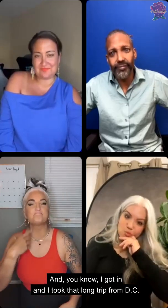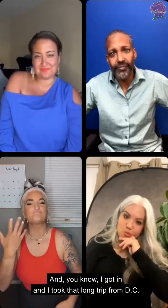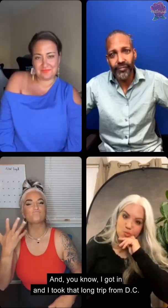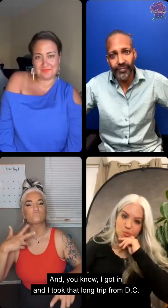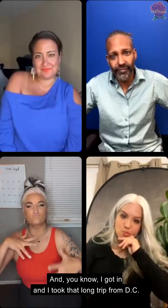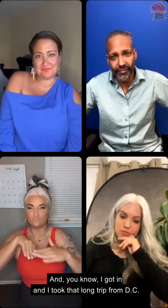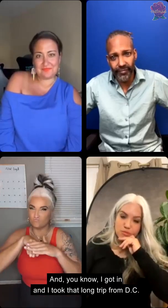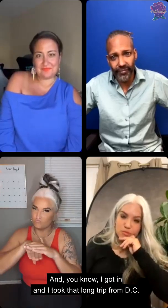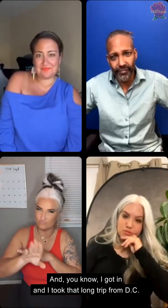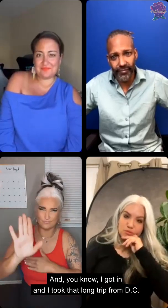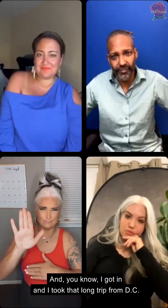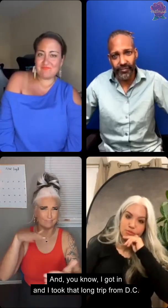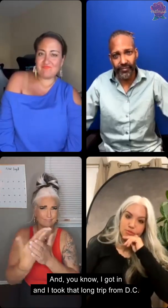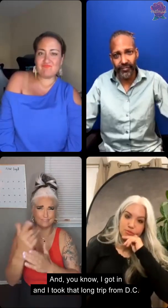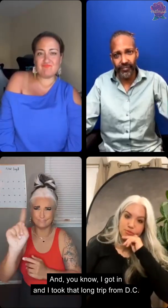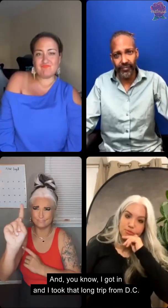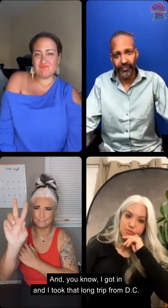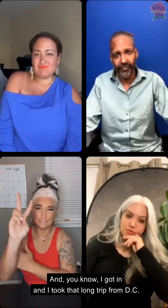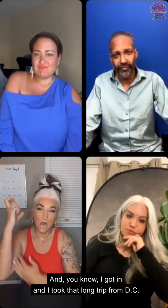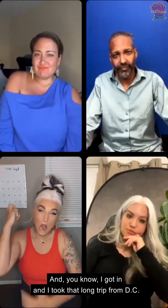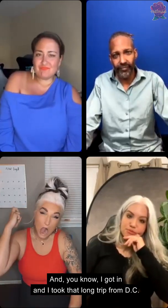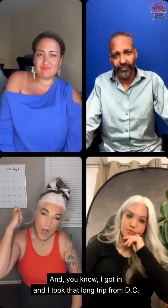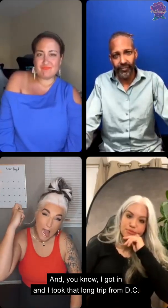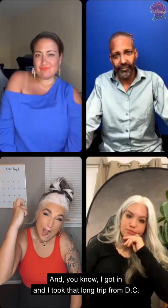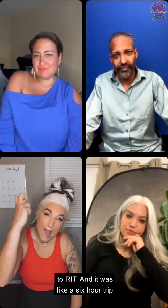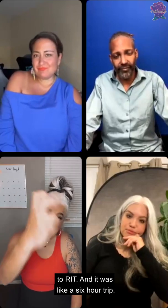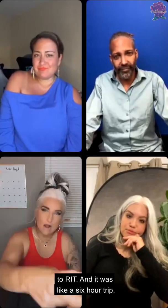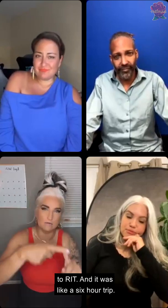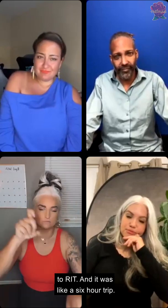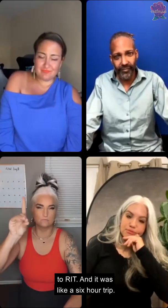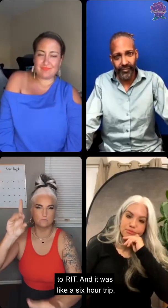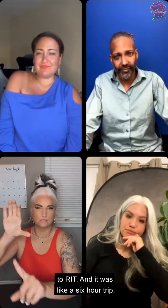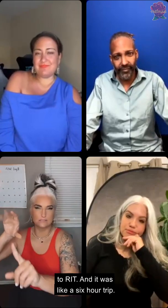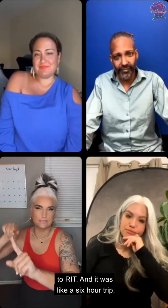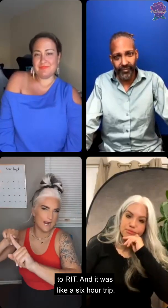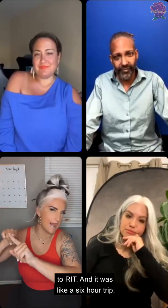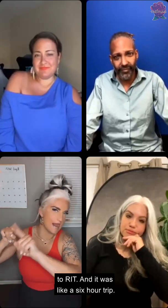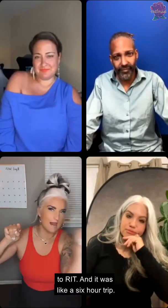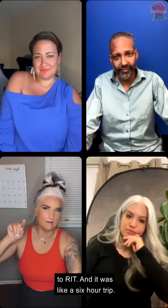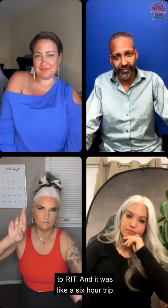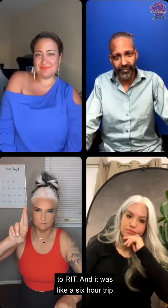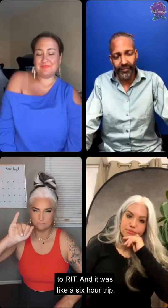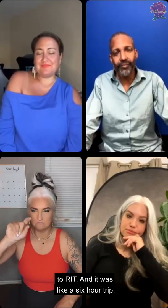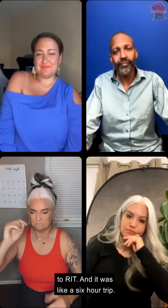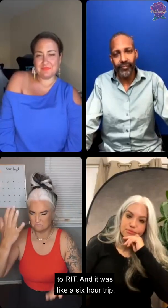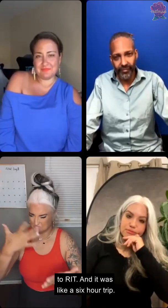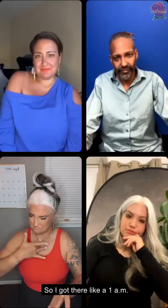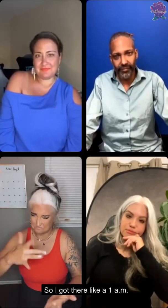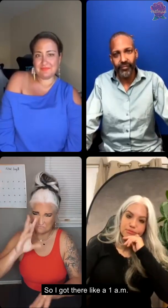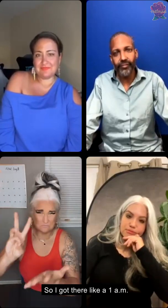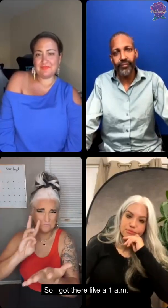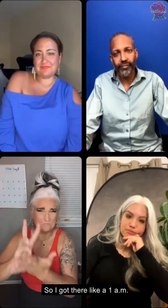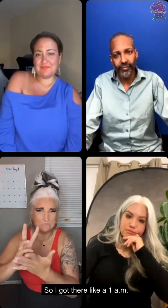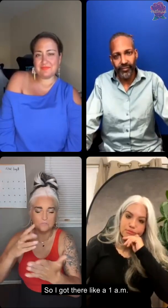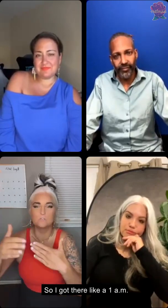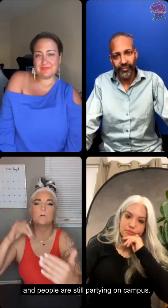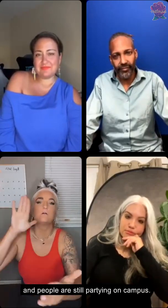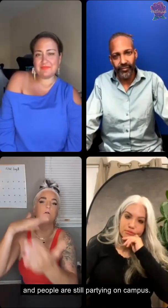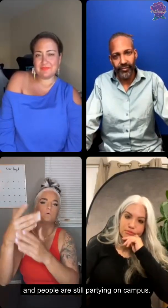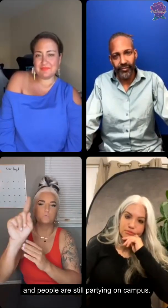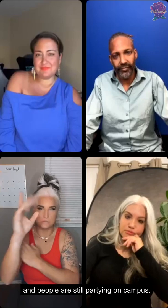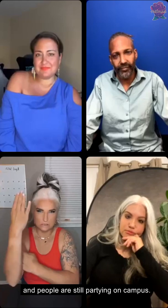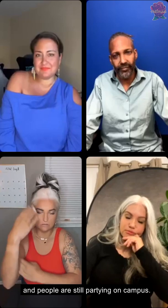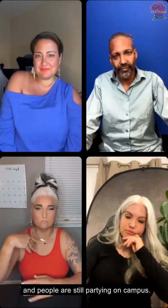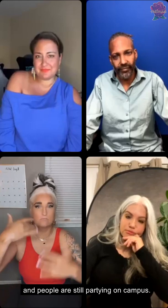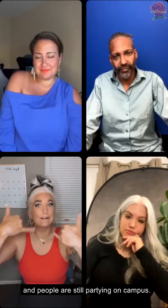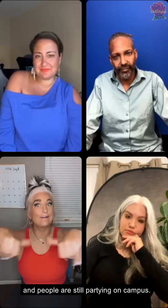and I got in and I took that long trip from DC to RIT. I don't know, it was like a 6 hour trip. So I got there like